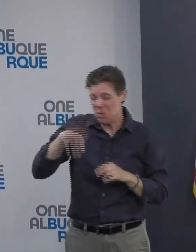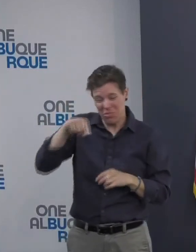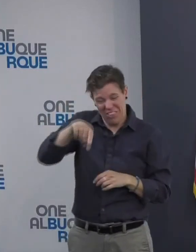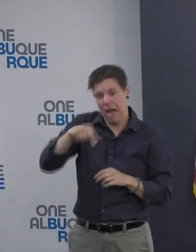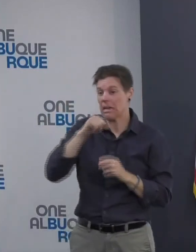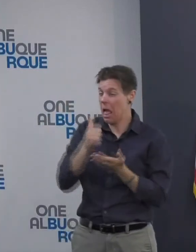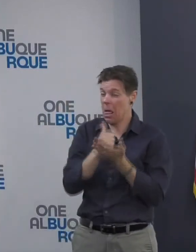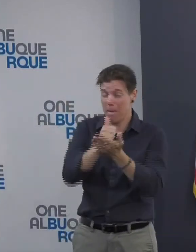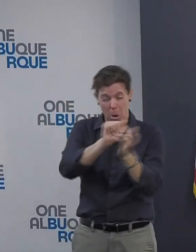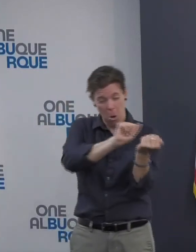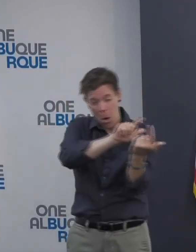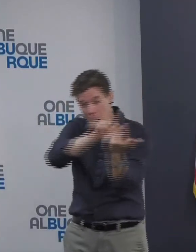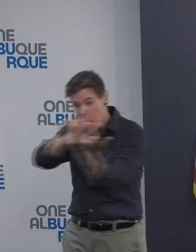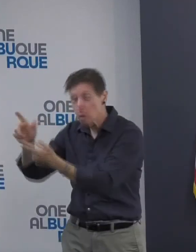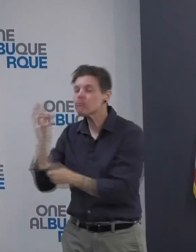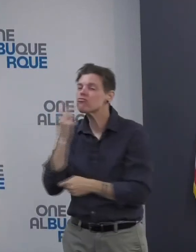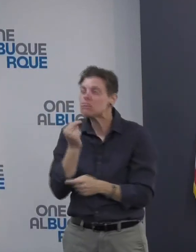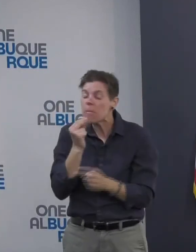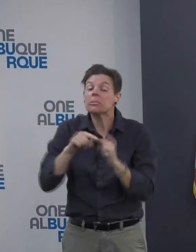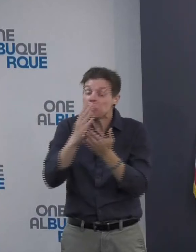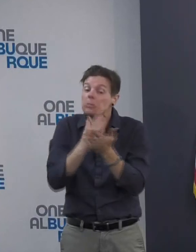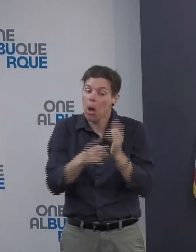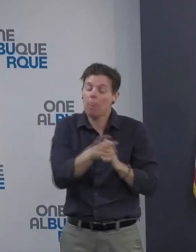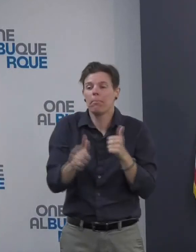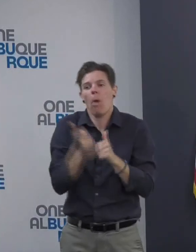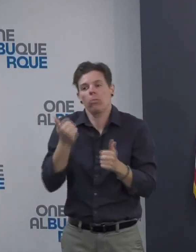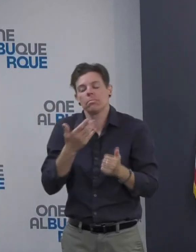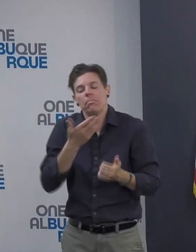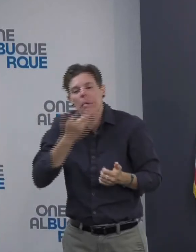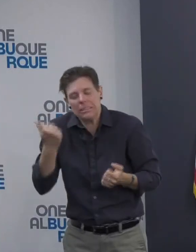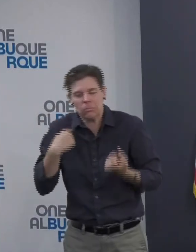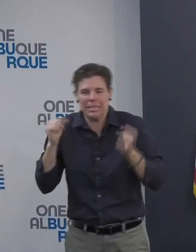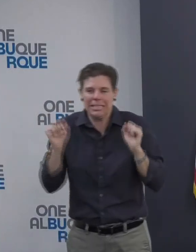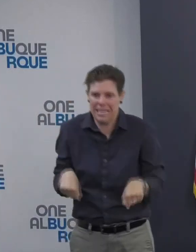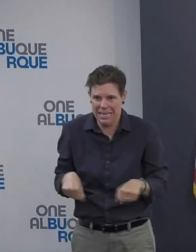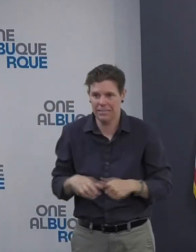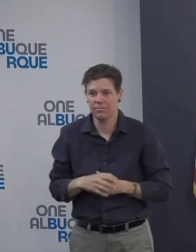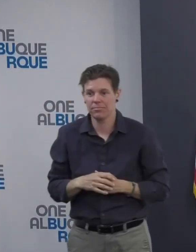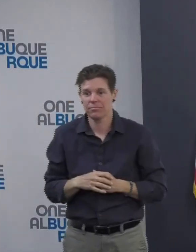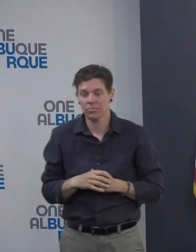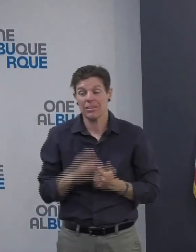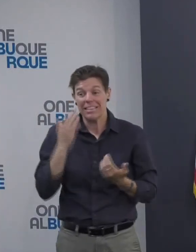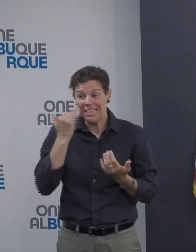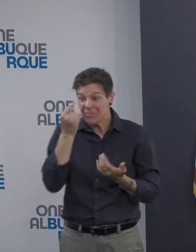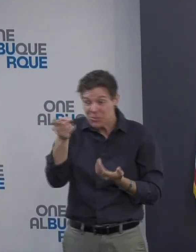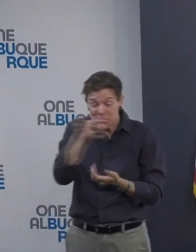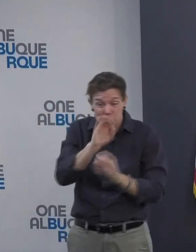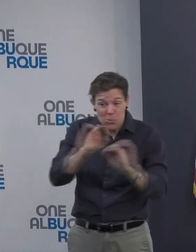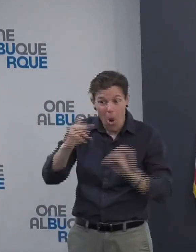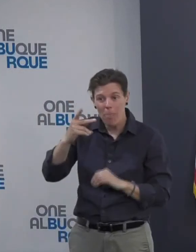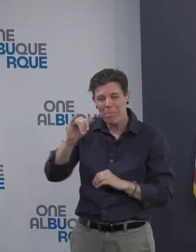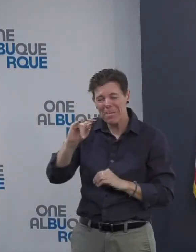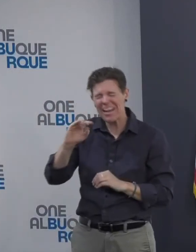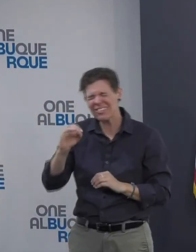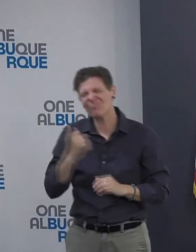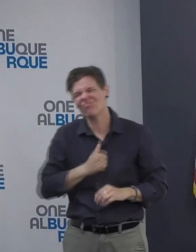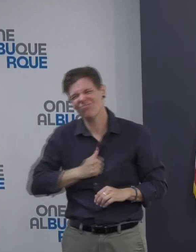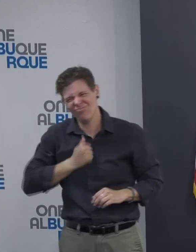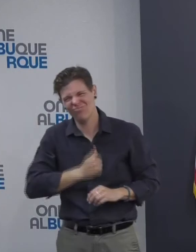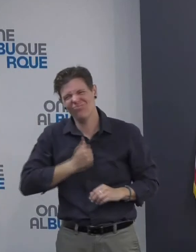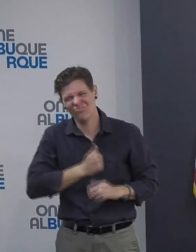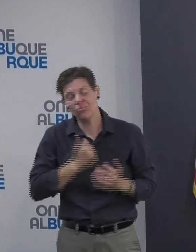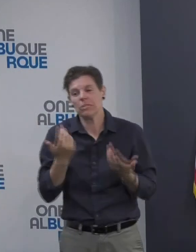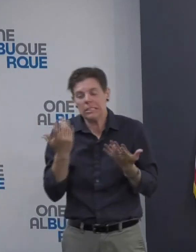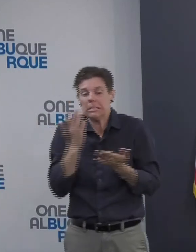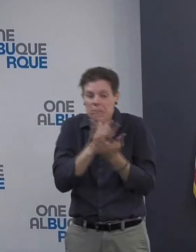it is what it is with respect to the fact that if you don't have patio space and so forth, unfortunately this isn't that helpful to you. But for the